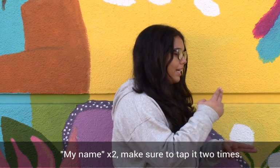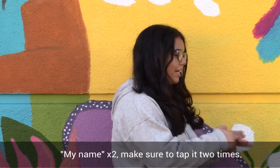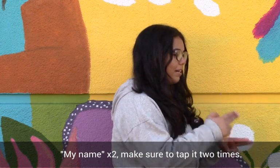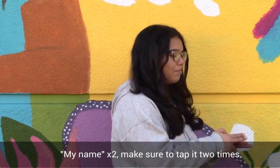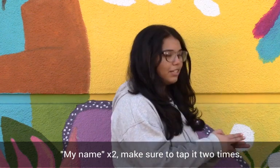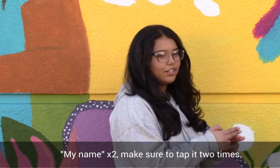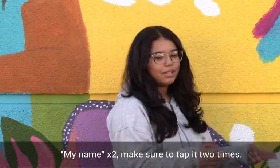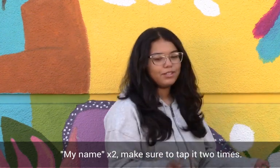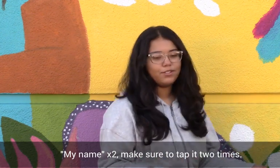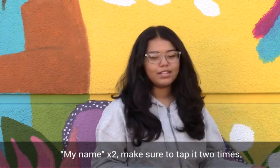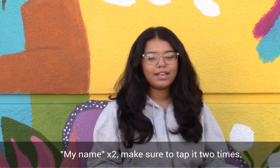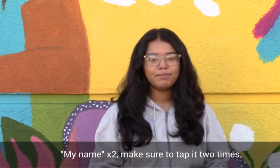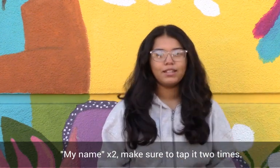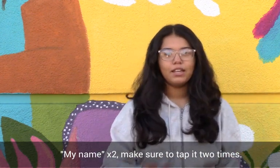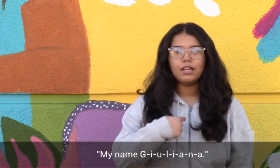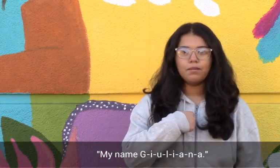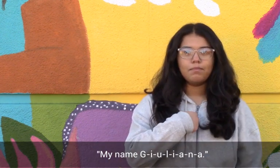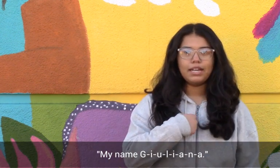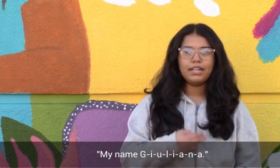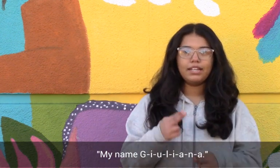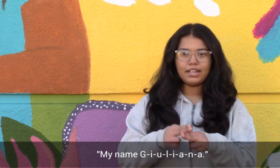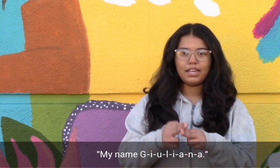name, make sure to type it 2 times. My name,